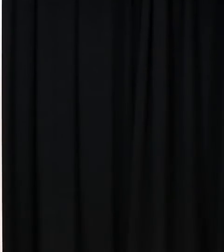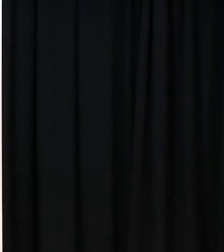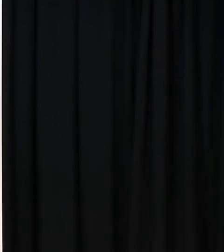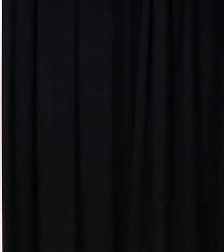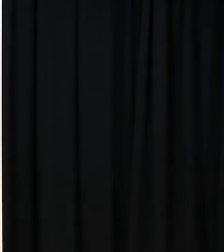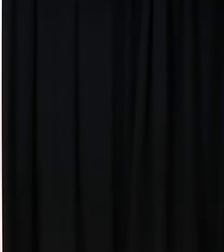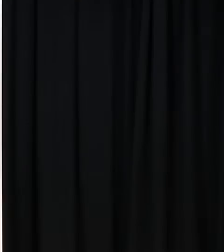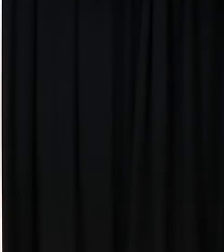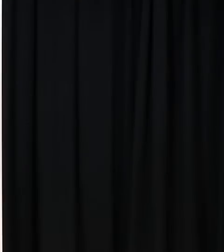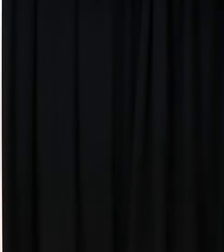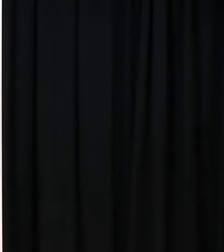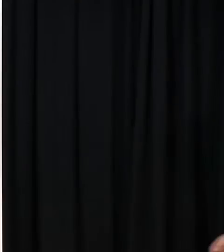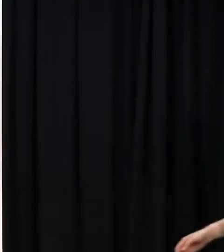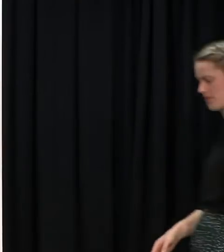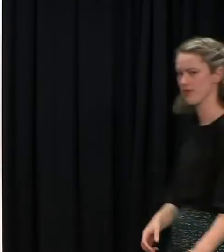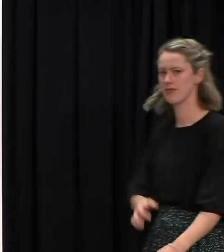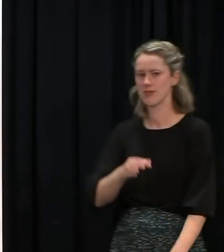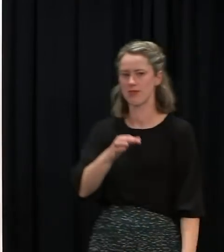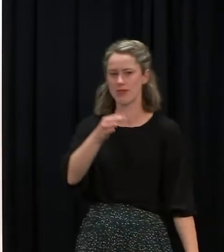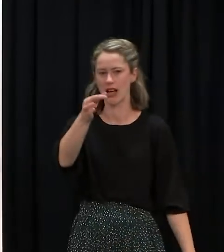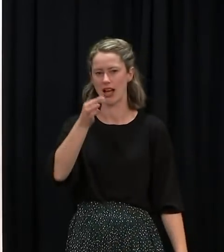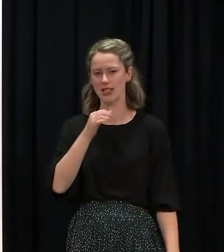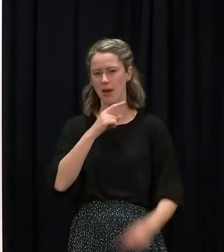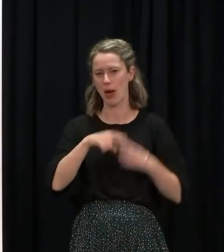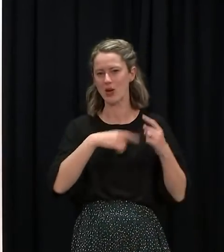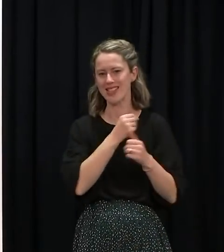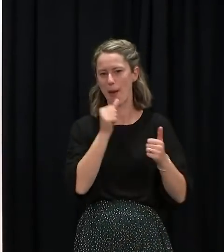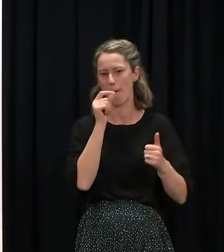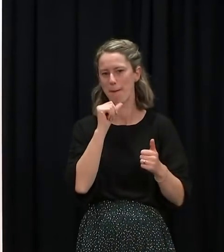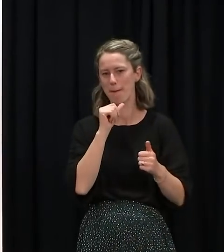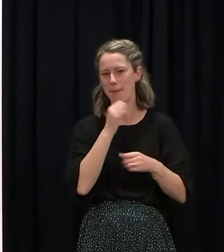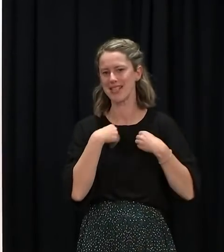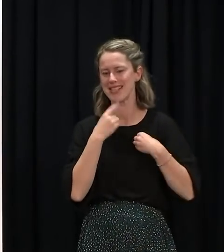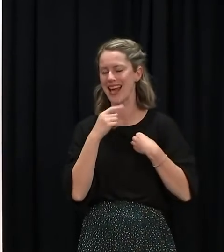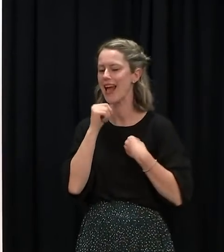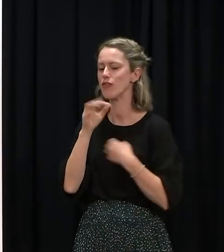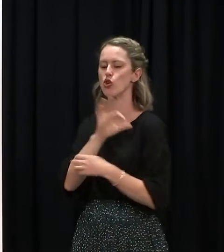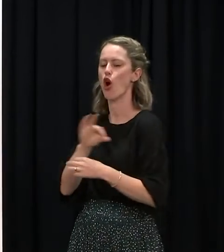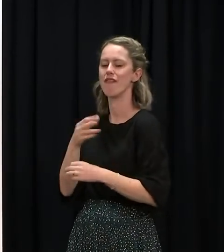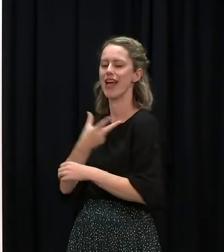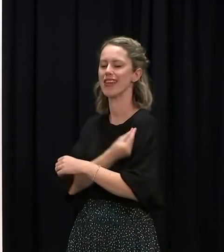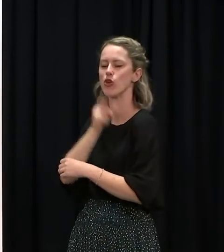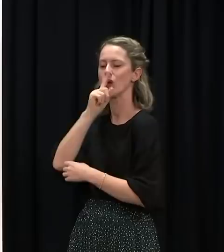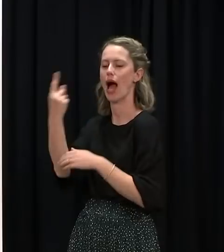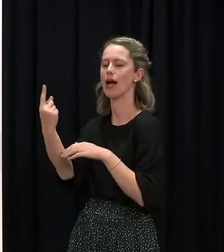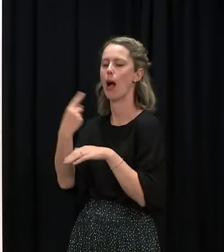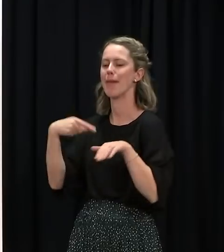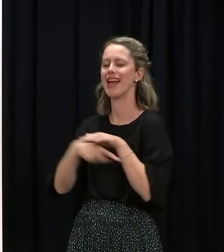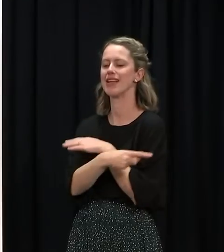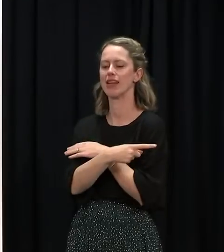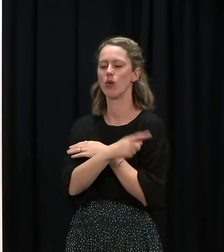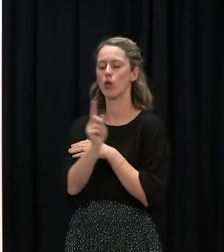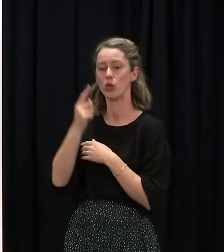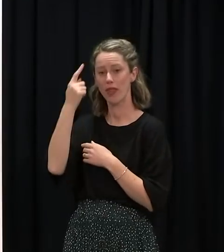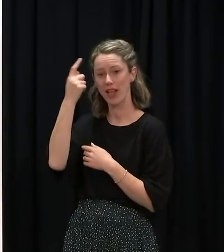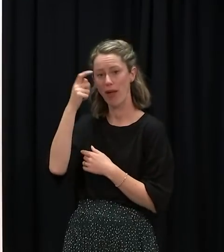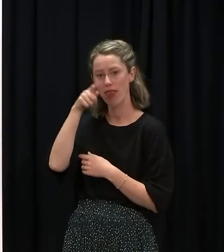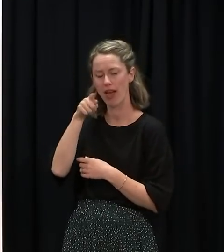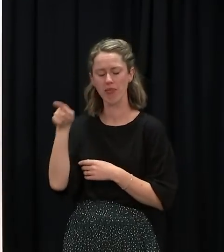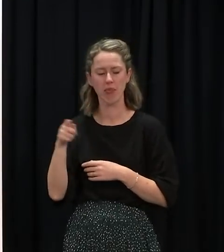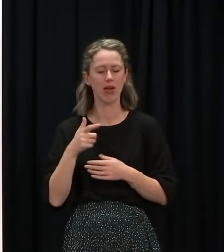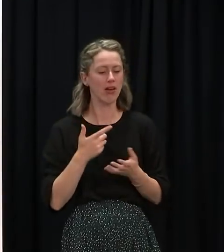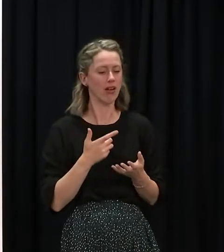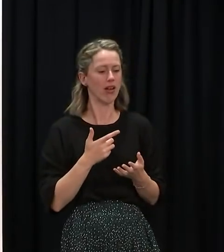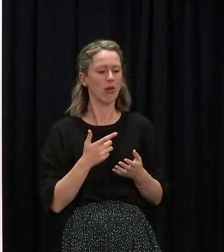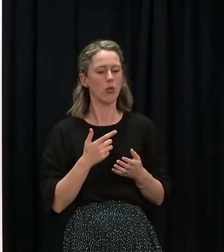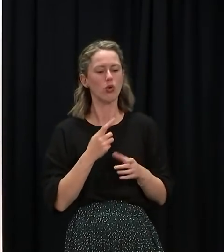policy? Look, we will have more to say on that in due course, but ultimately, you know, I am very supportive of